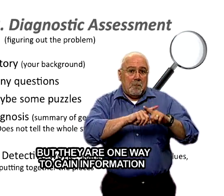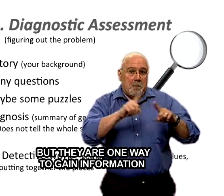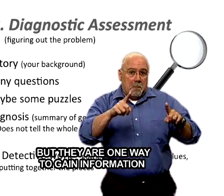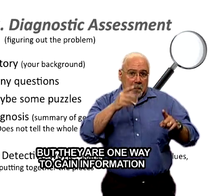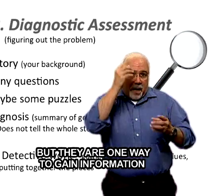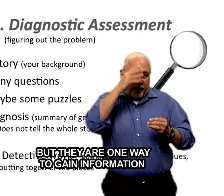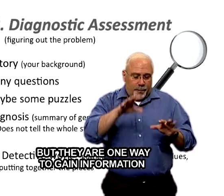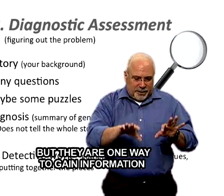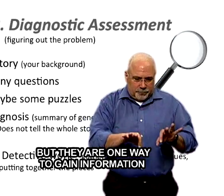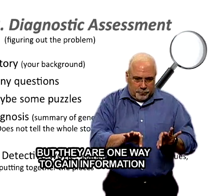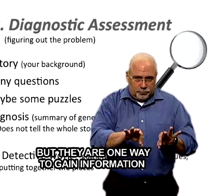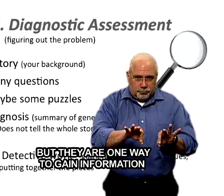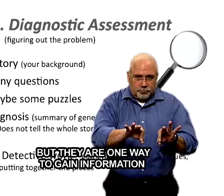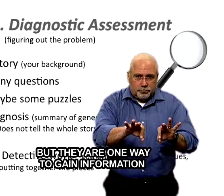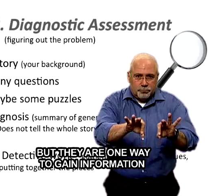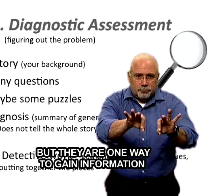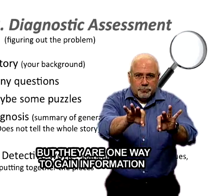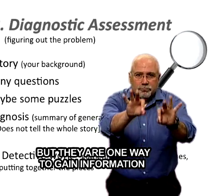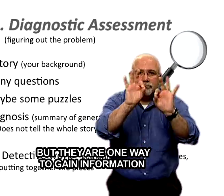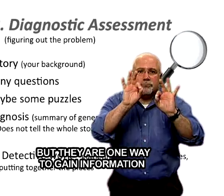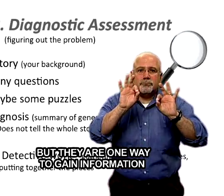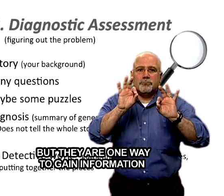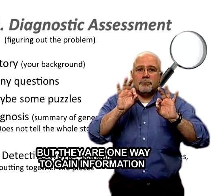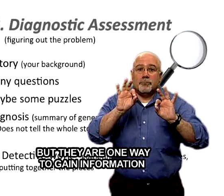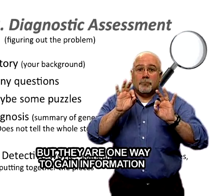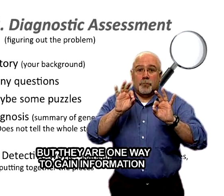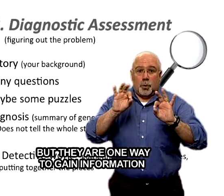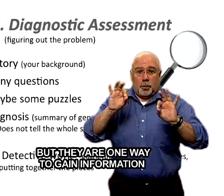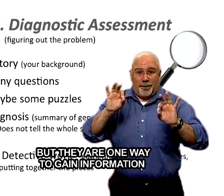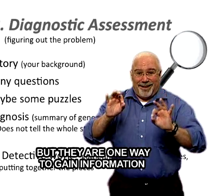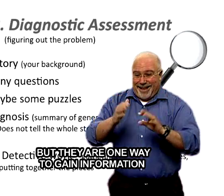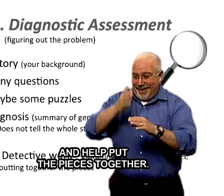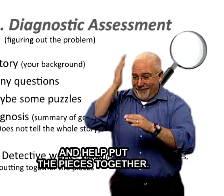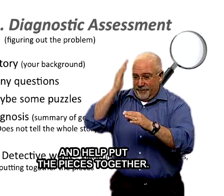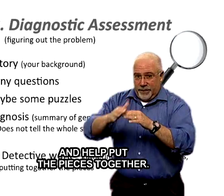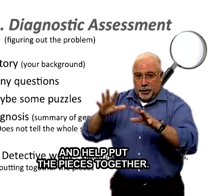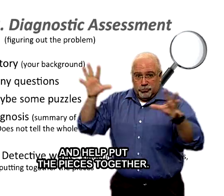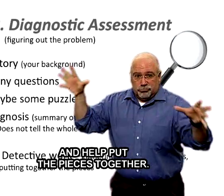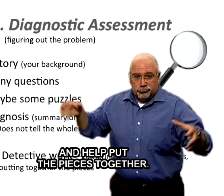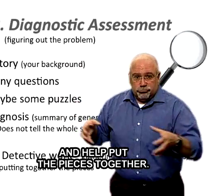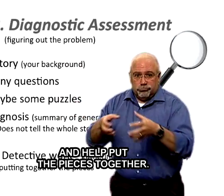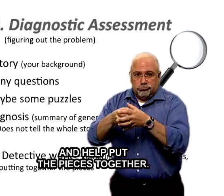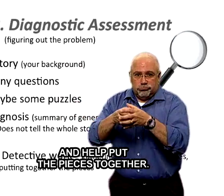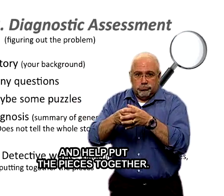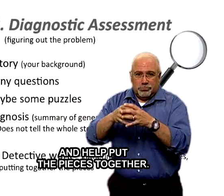but they are one way to gain information and help put the pieces together.